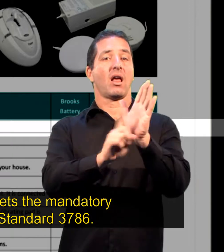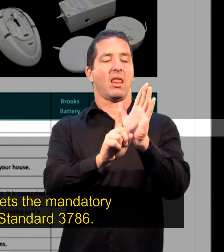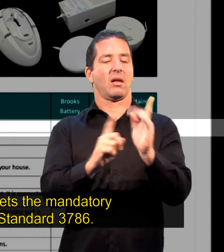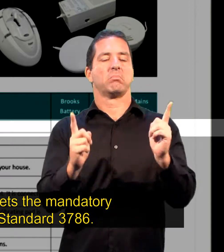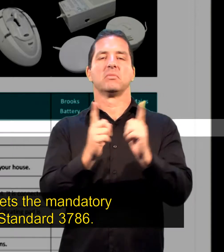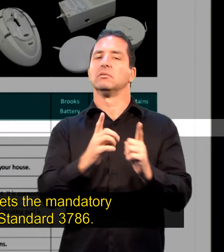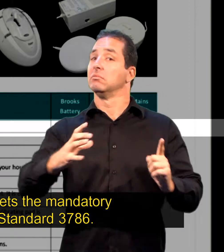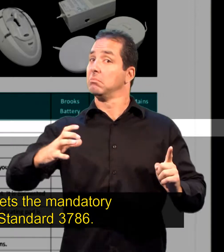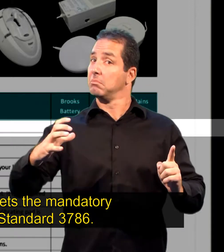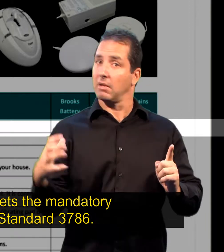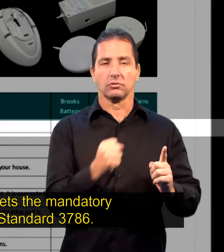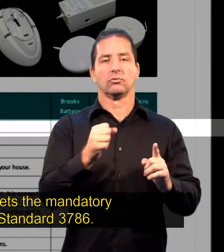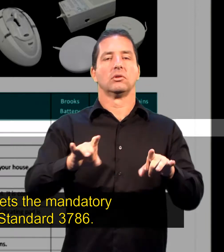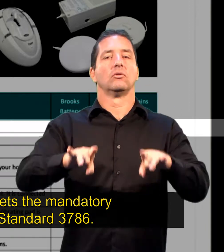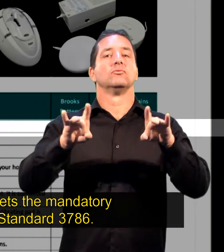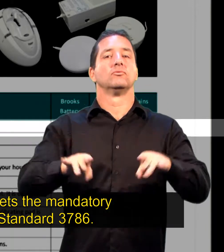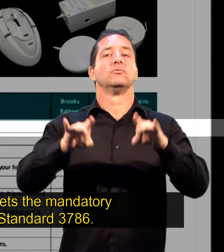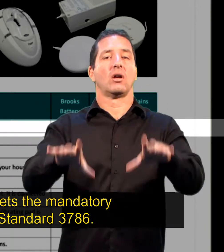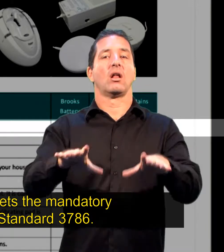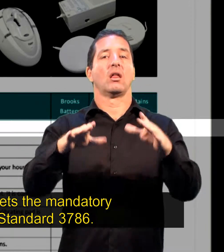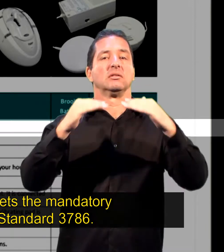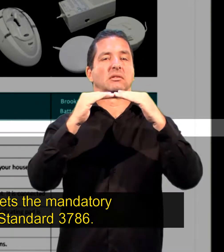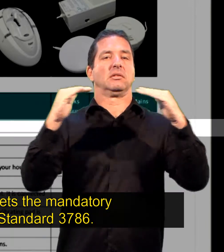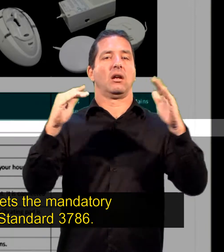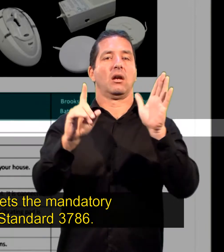The alarm meets mandatory Australian Standard